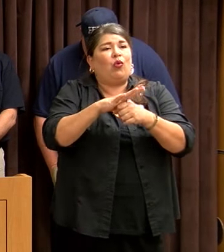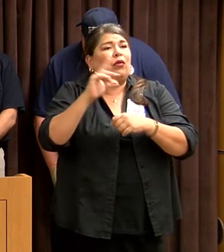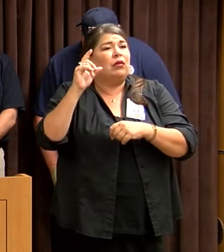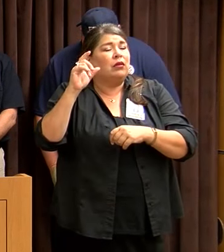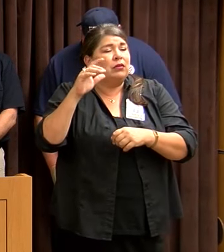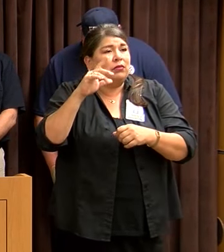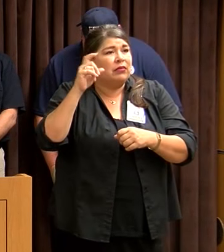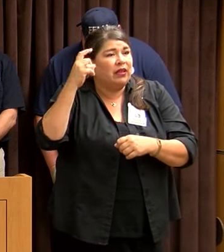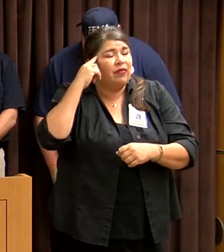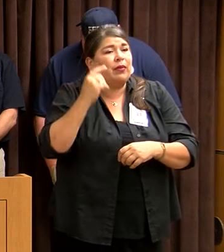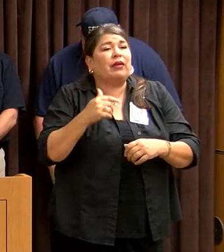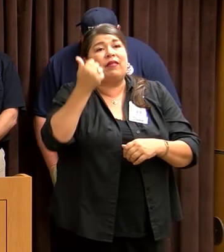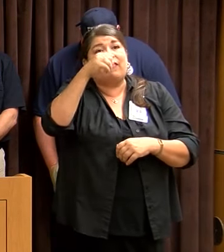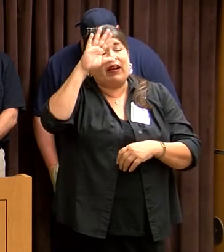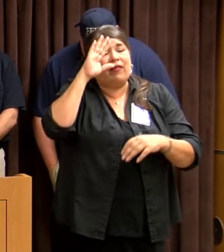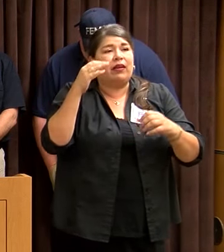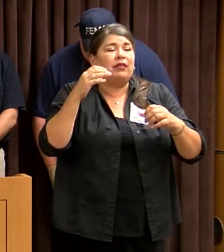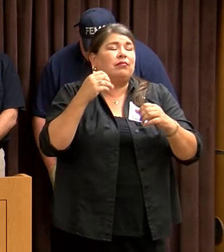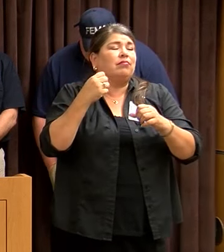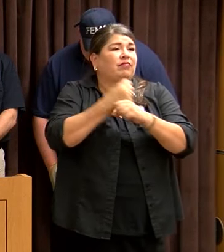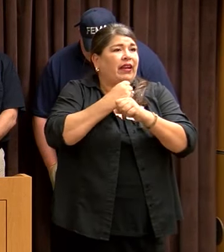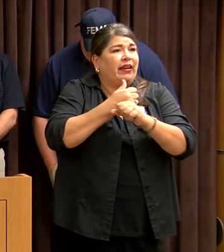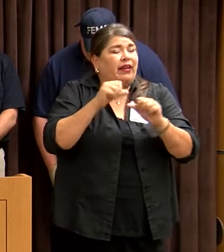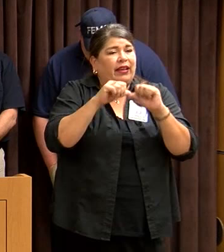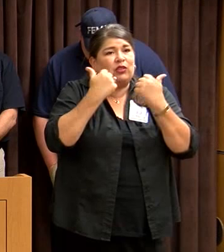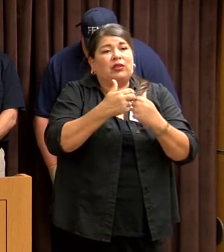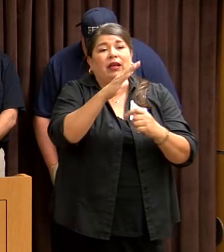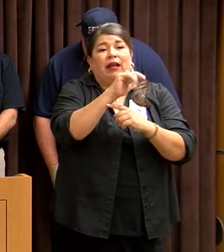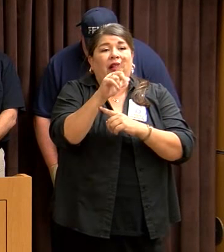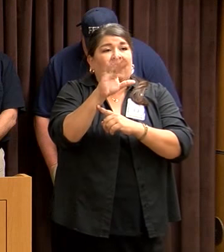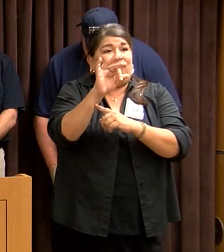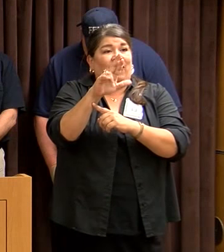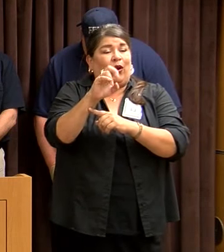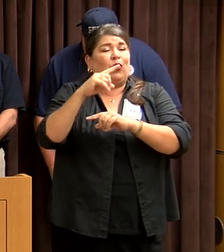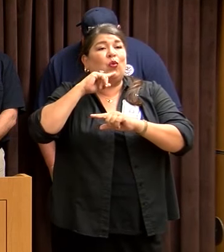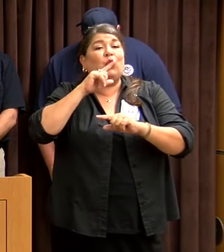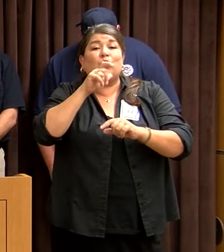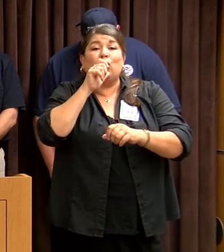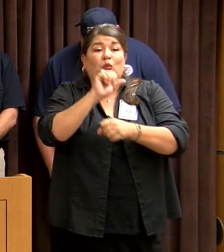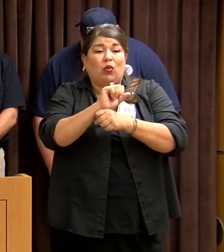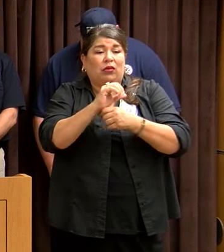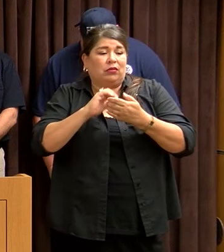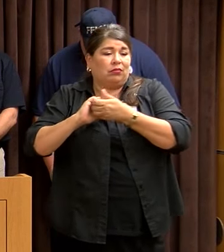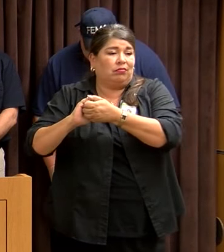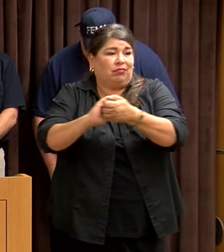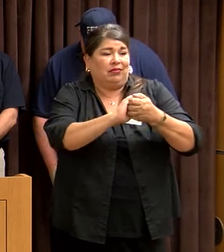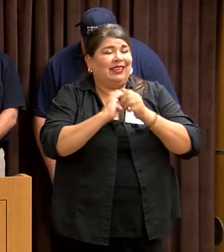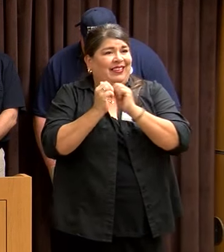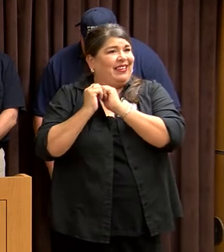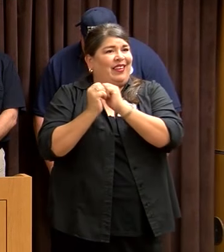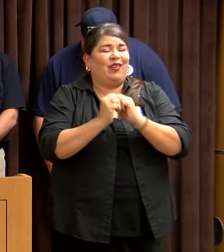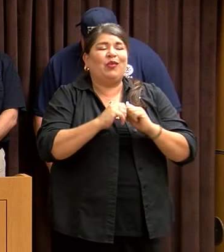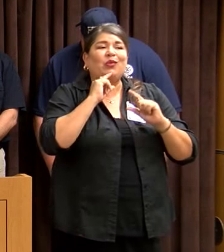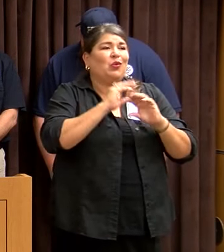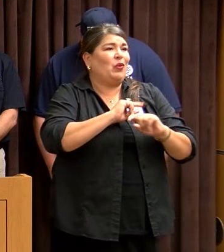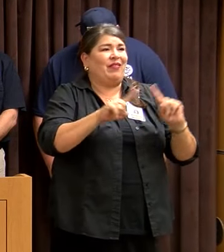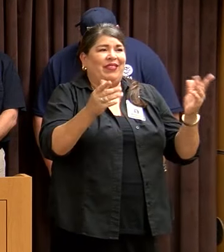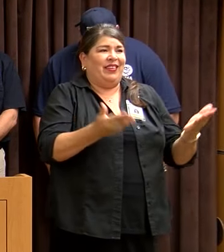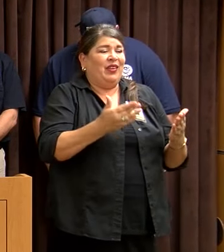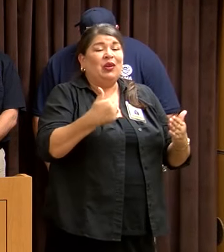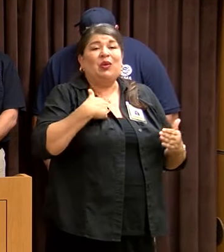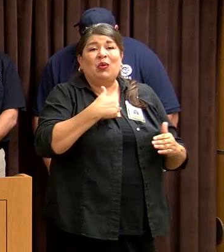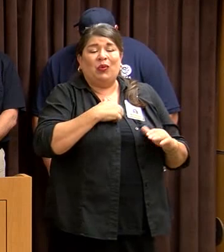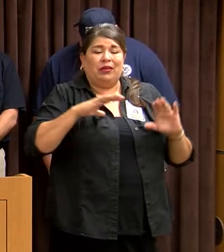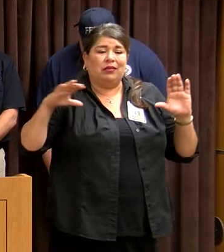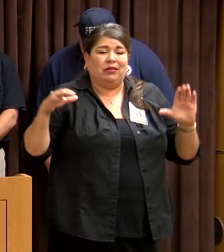federal firefighting agencies, the Forest Service, and CAL FIRE responding to these together, and it was no different here. We've been mobilizing resources